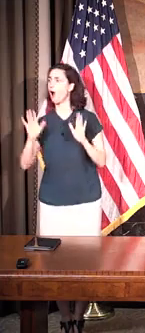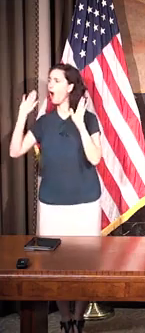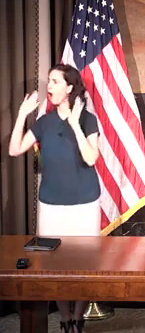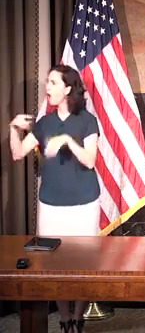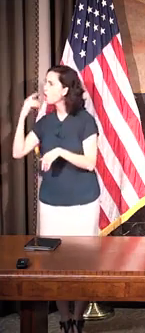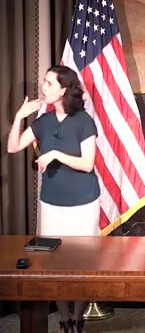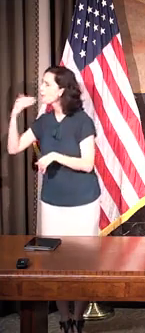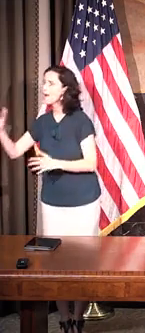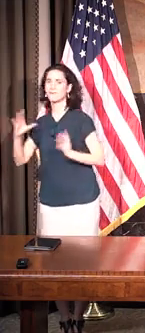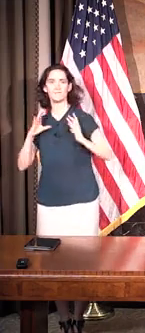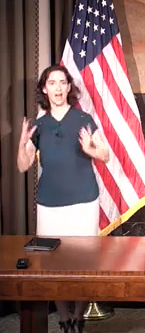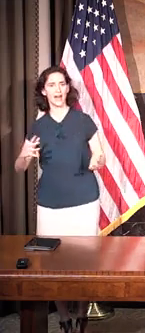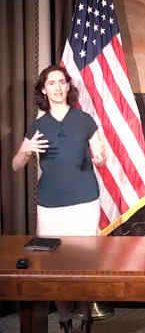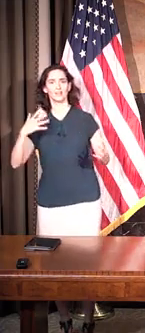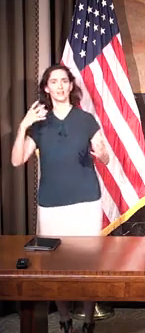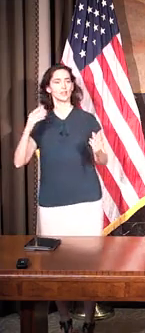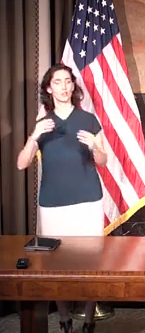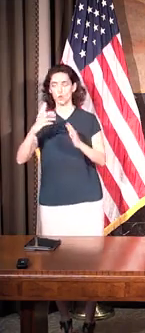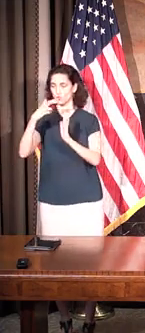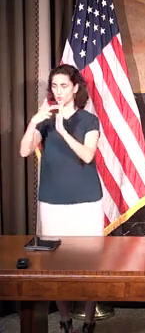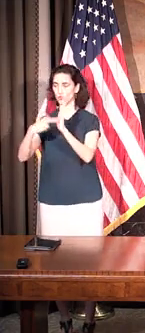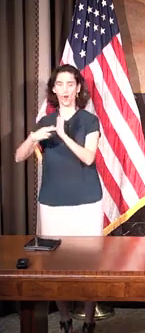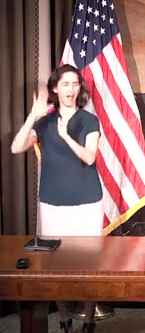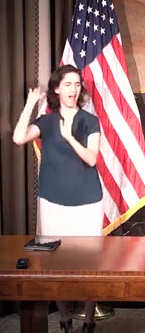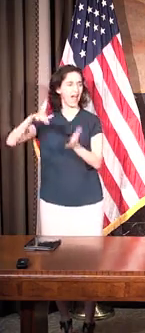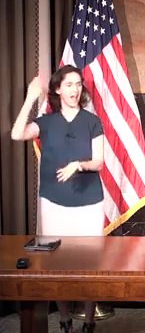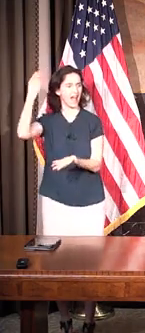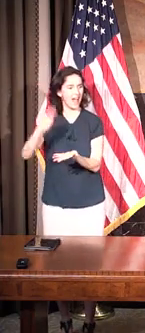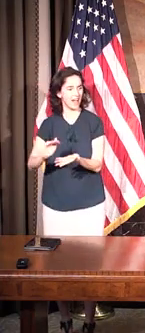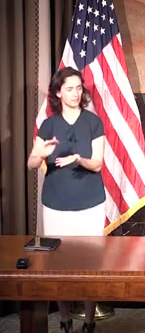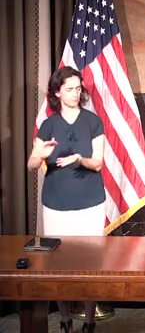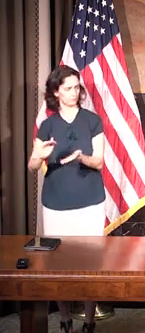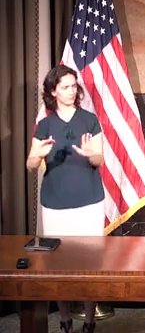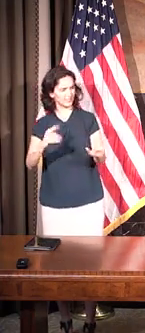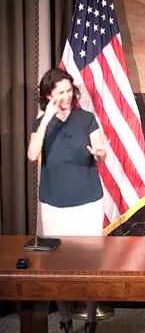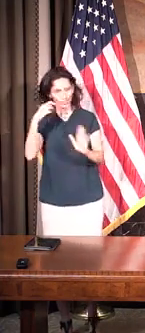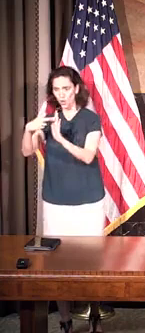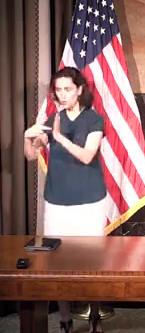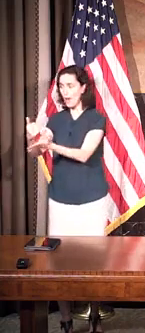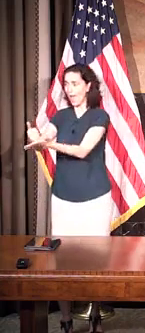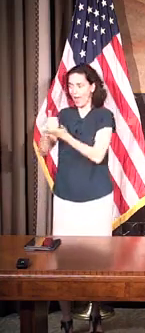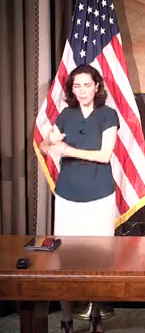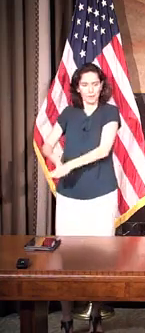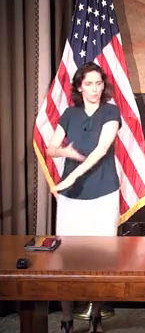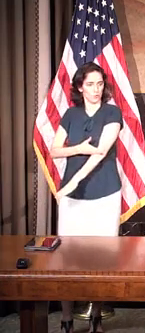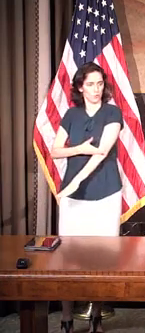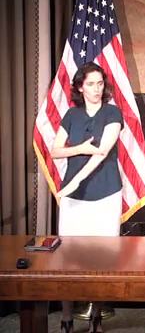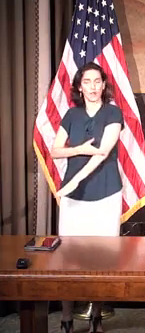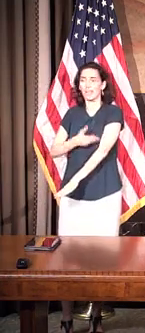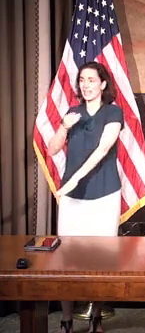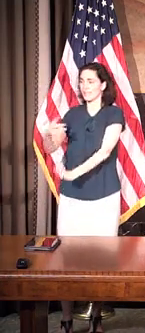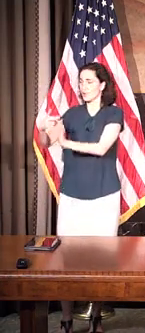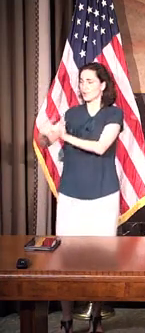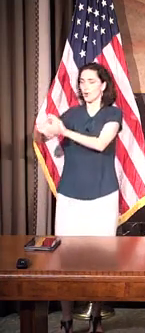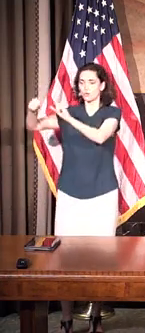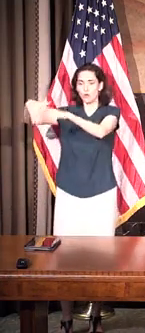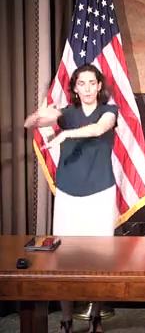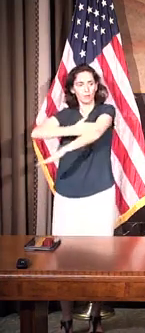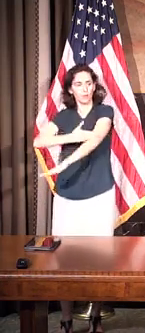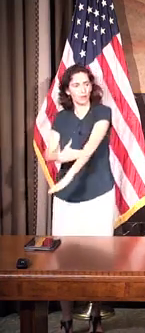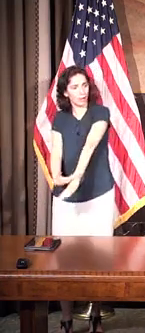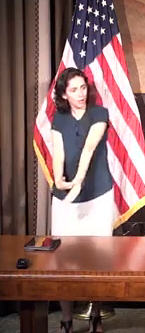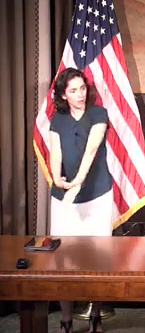measures increases, even though the only reason we're doing better is because of those restrictions and mitigation measures. And if we don't have them in place, we